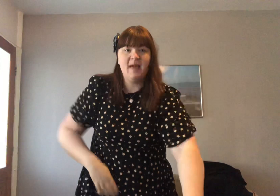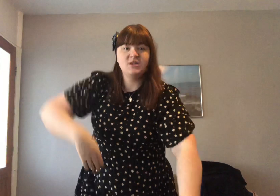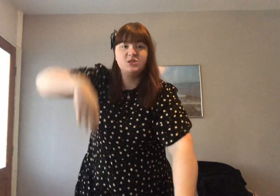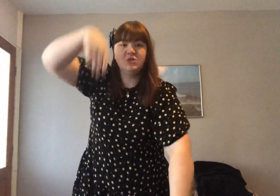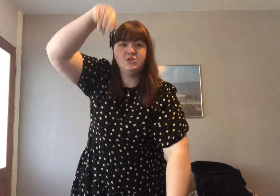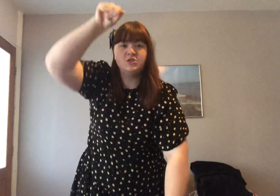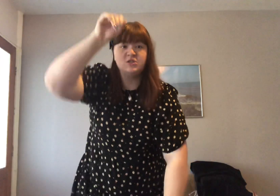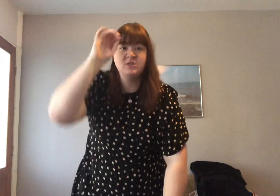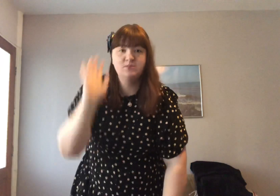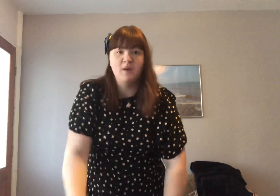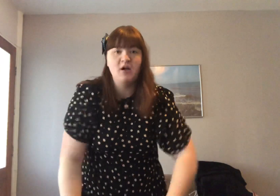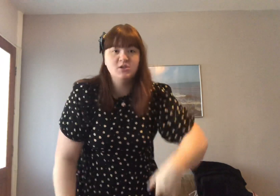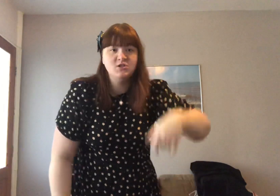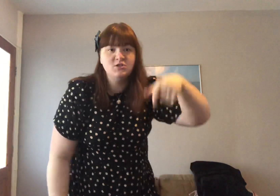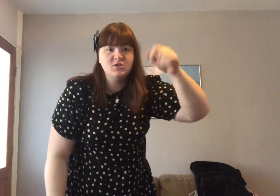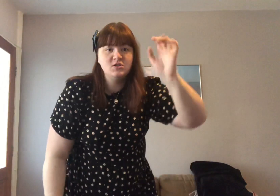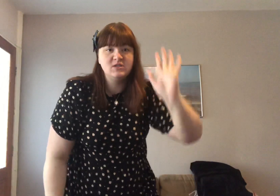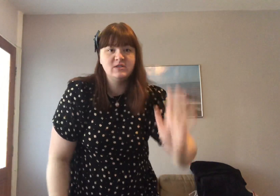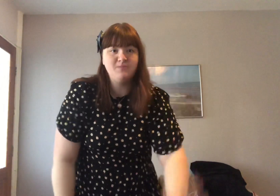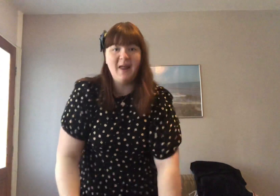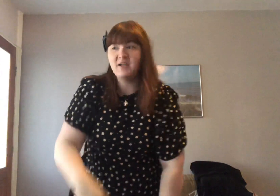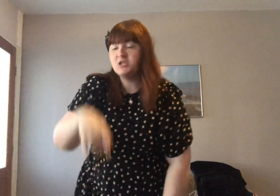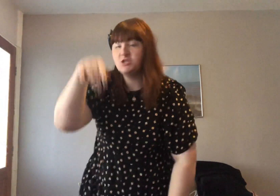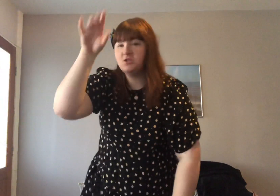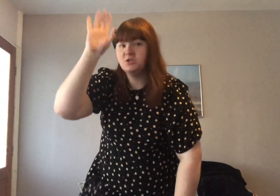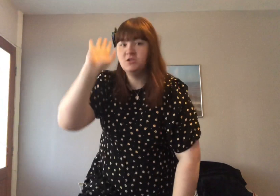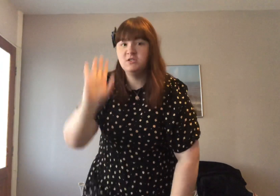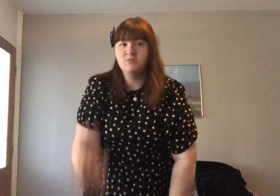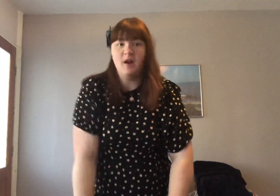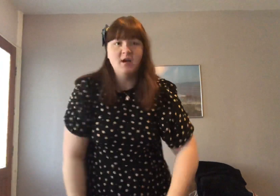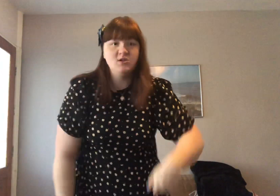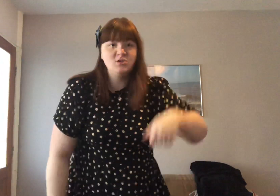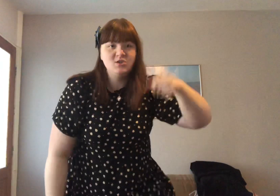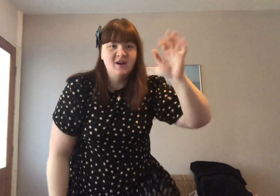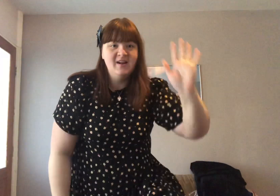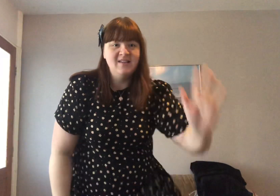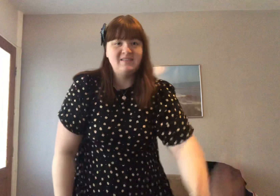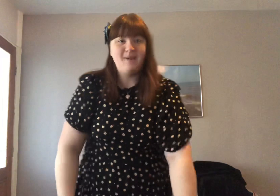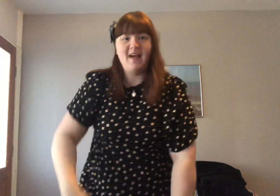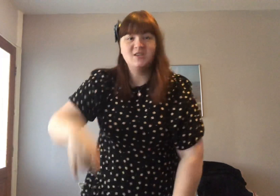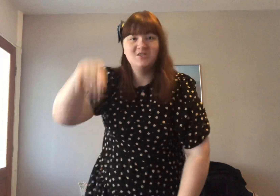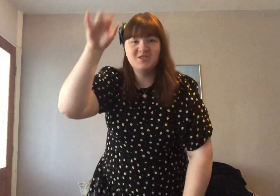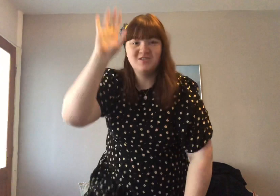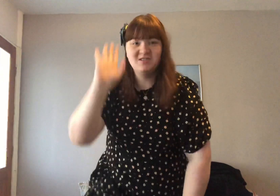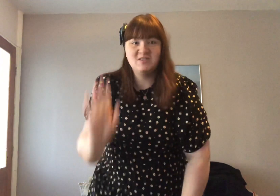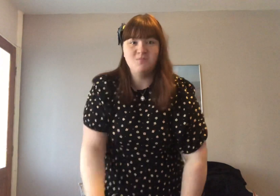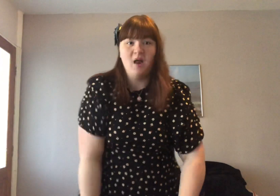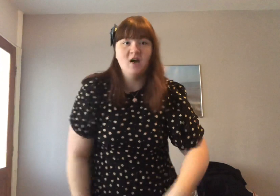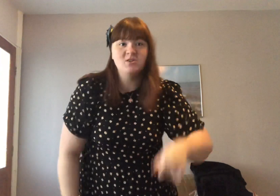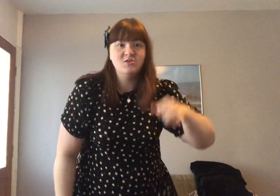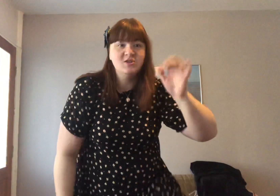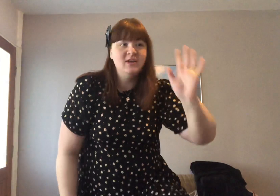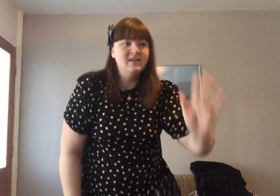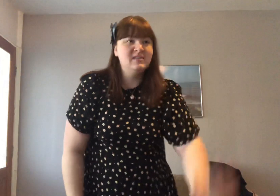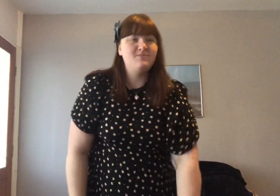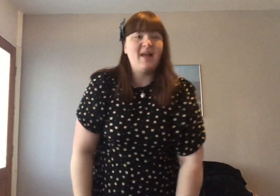Splash, splash, splash, splash, splash, splash,